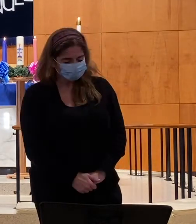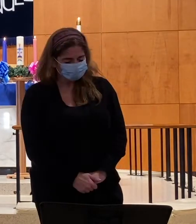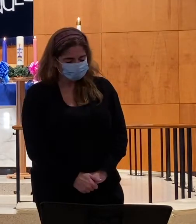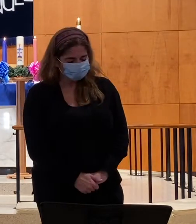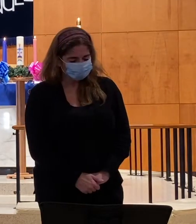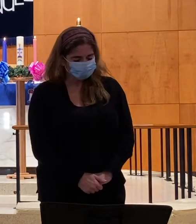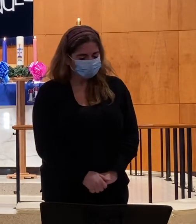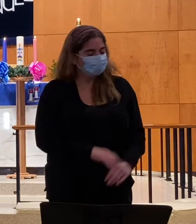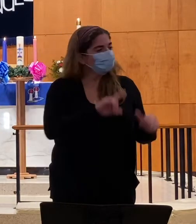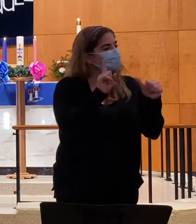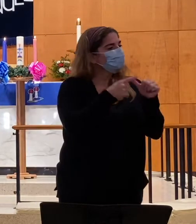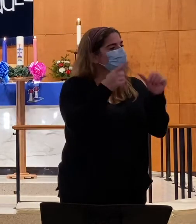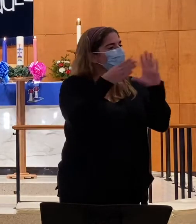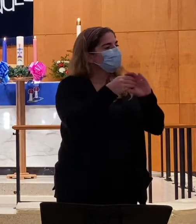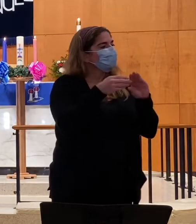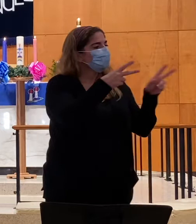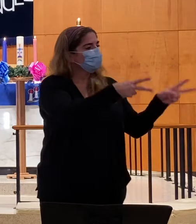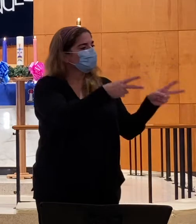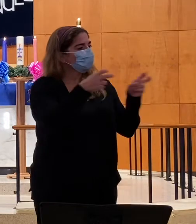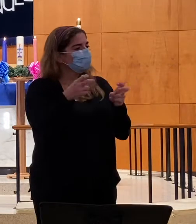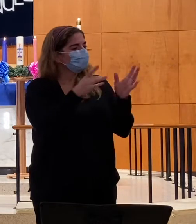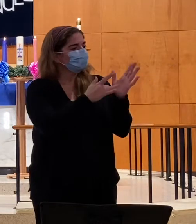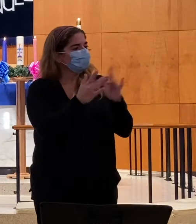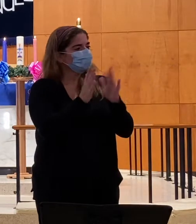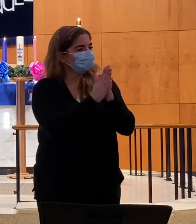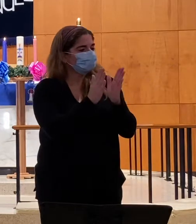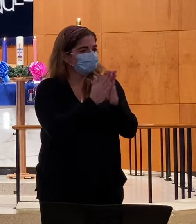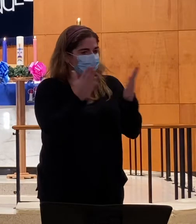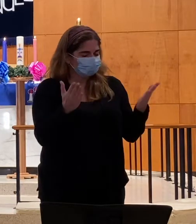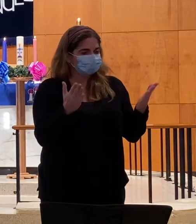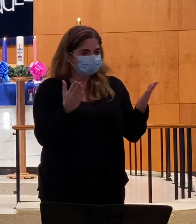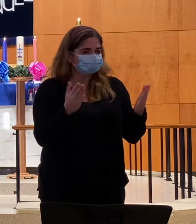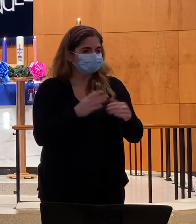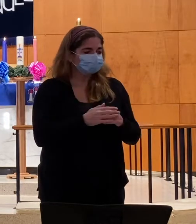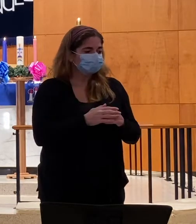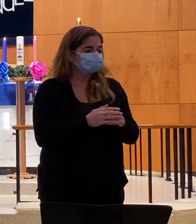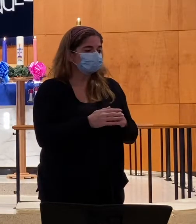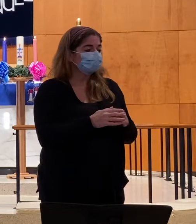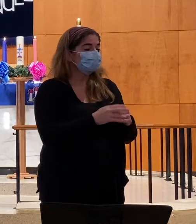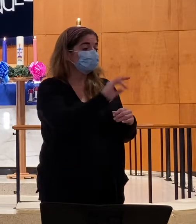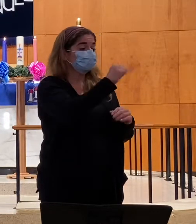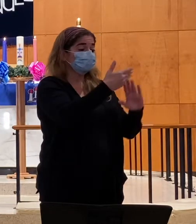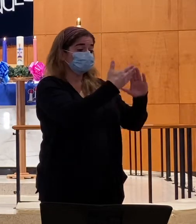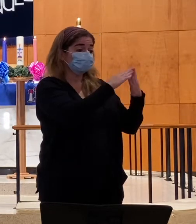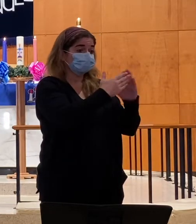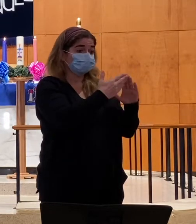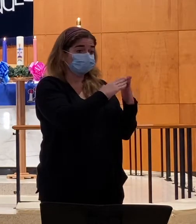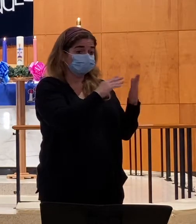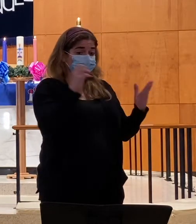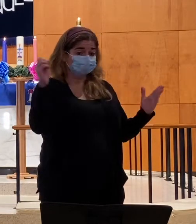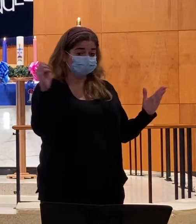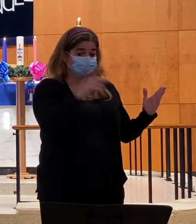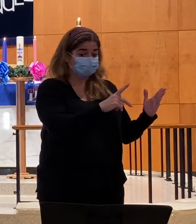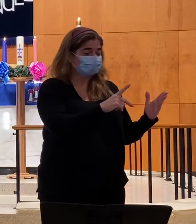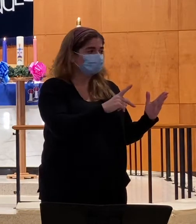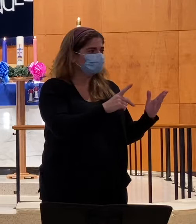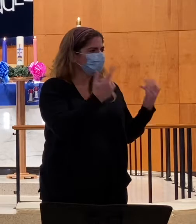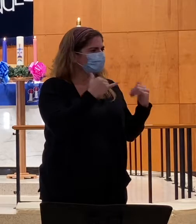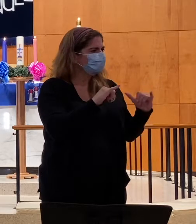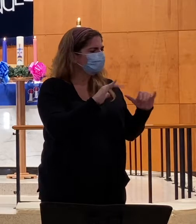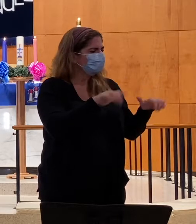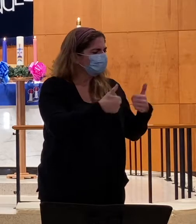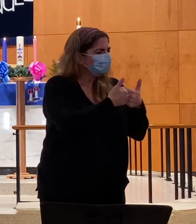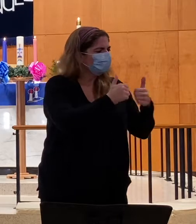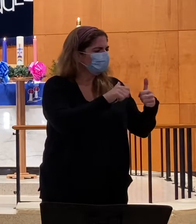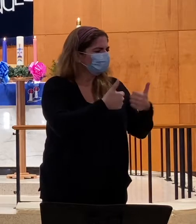Amen. First lesson. Though the people have returned to Jerusalem from exile in Babylon, they continue to face hardship and